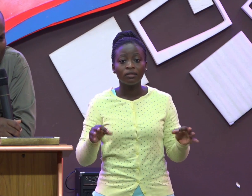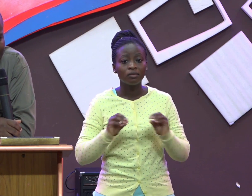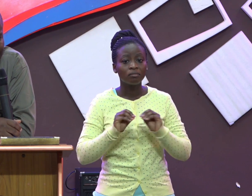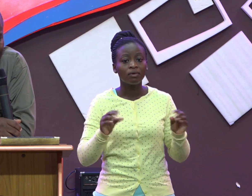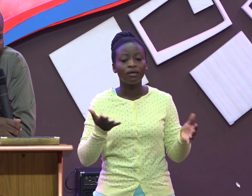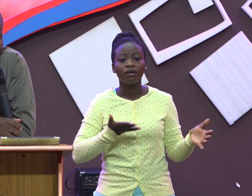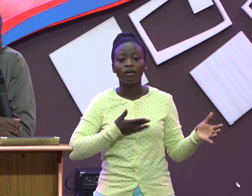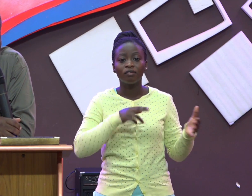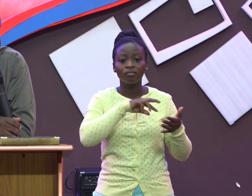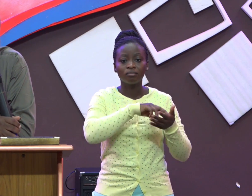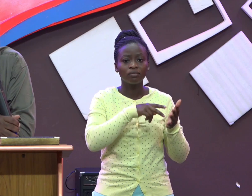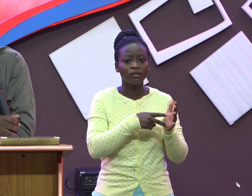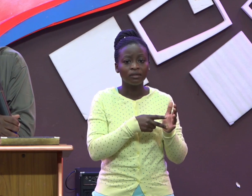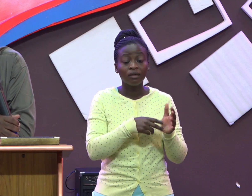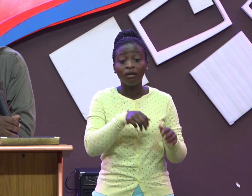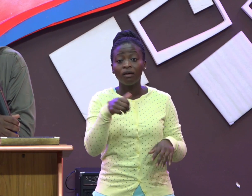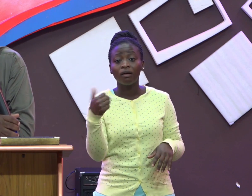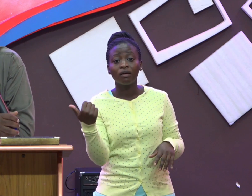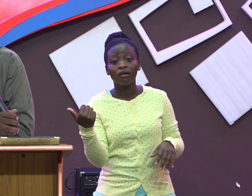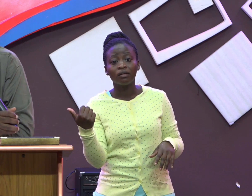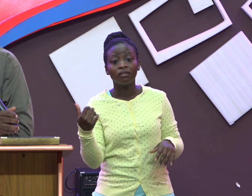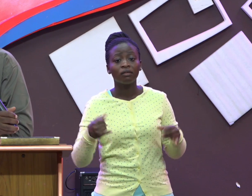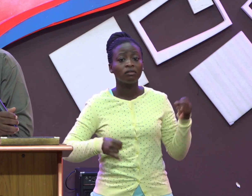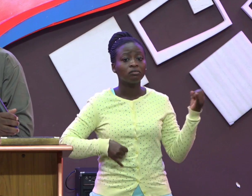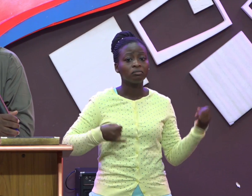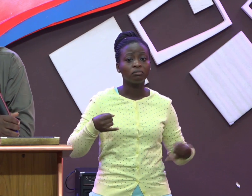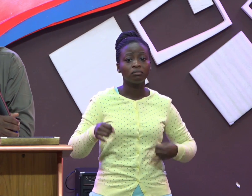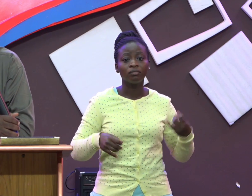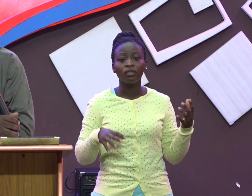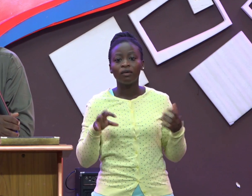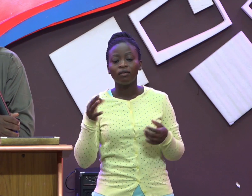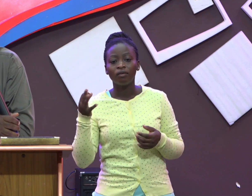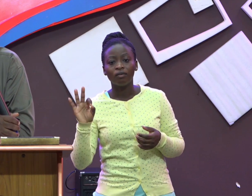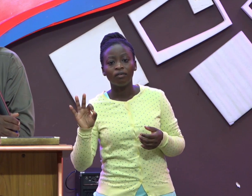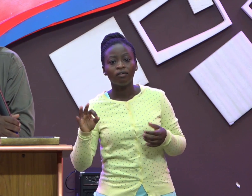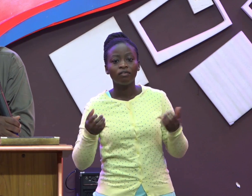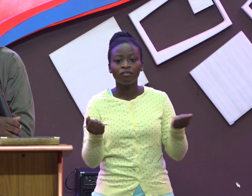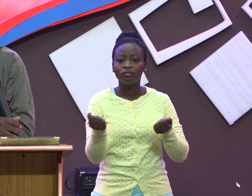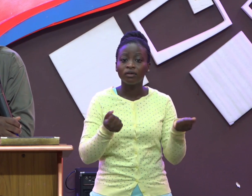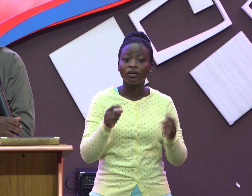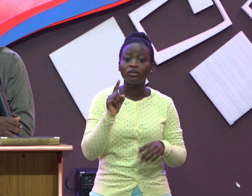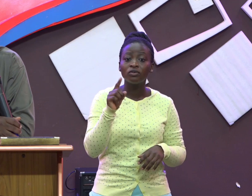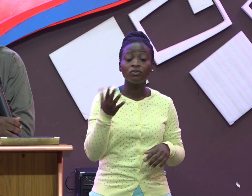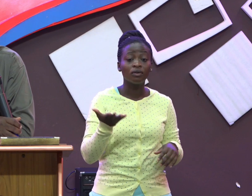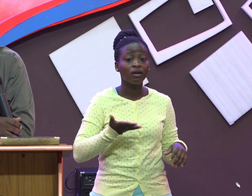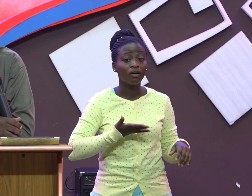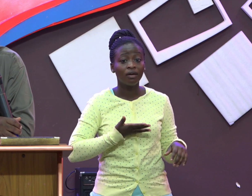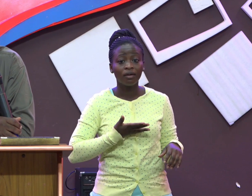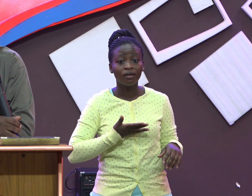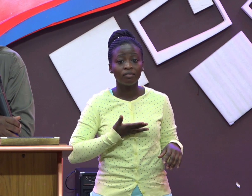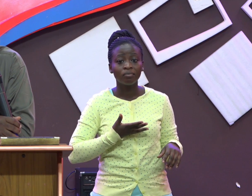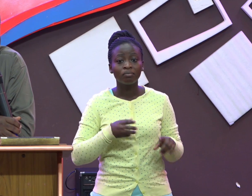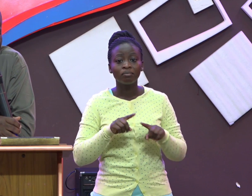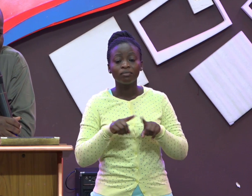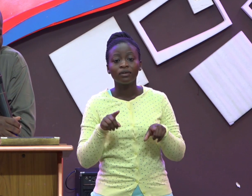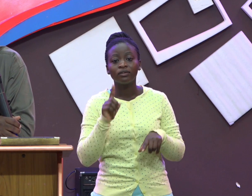meaningful. And others rejoice over the vehicle you have. Then you just see it as a wheelbarrow. What you have